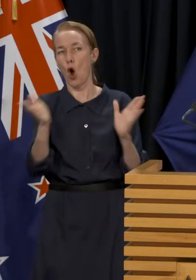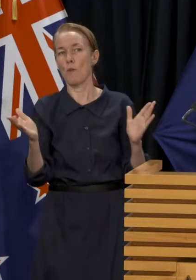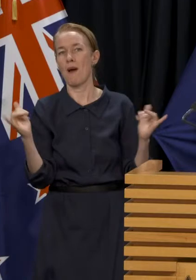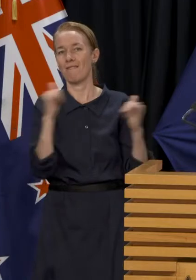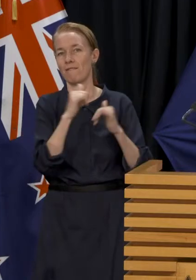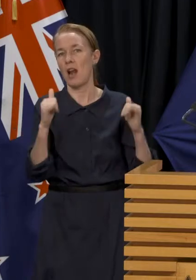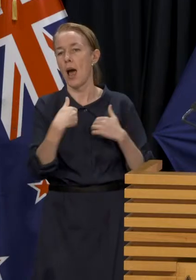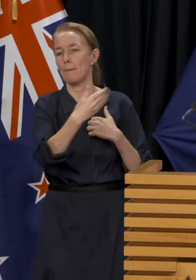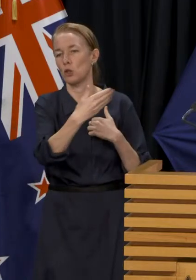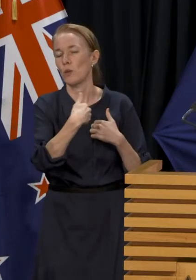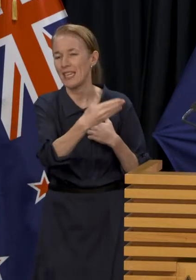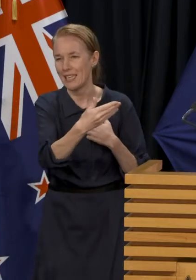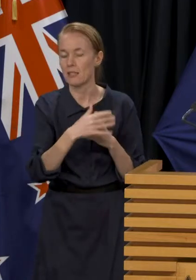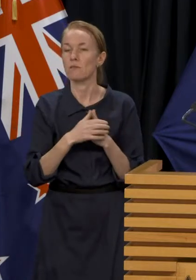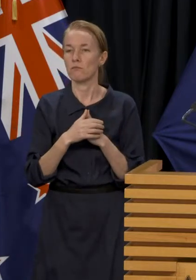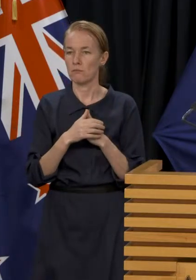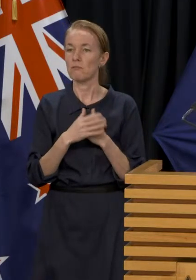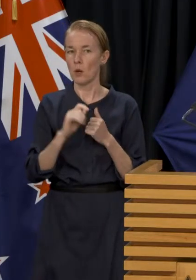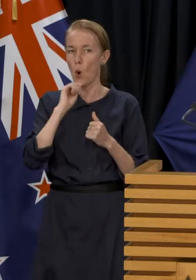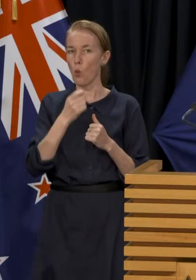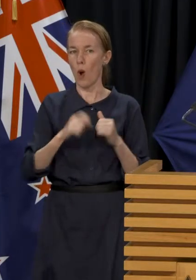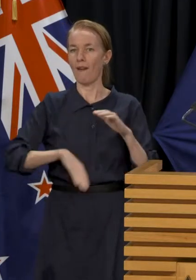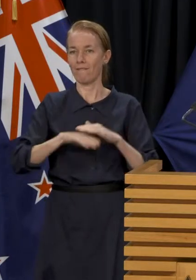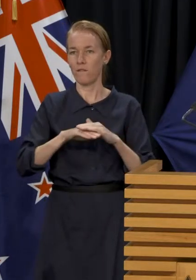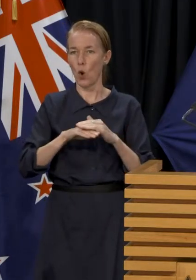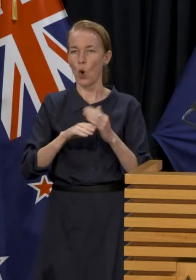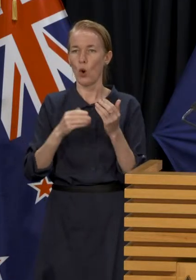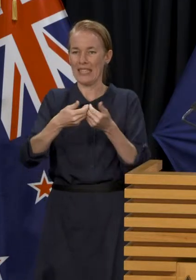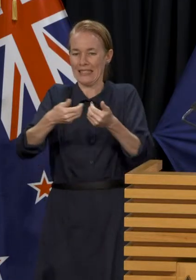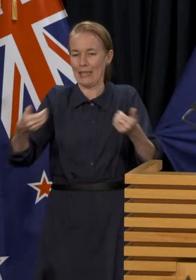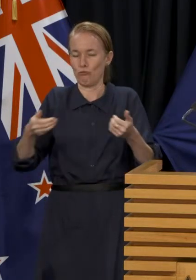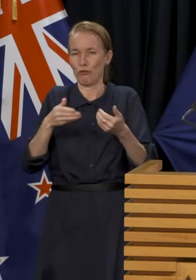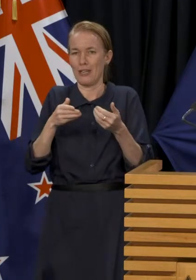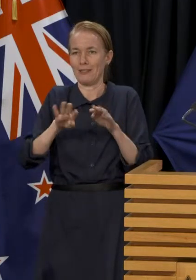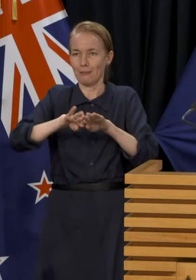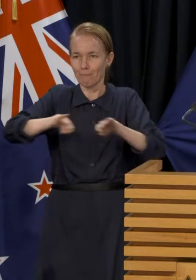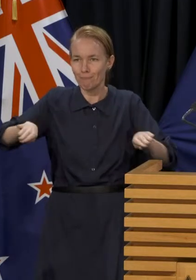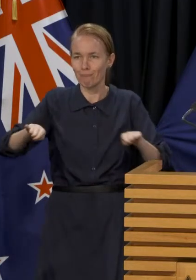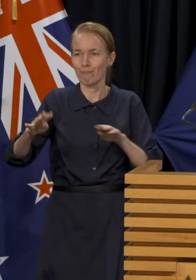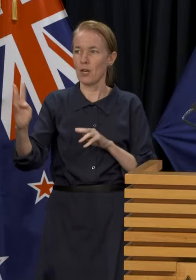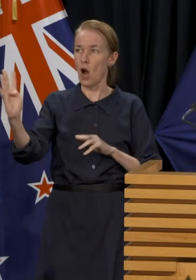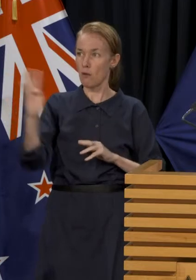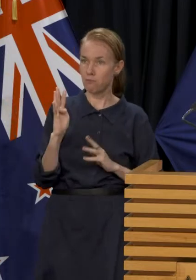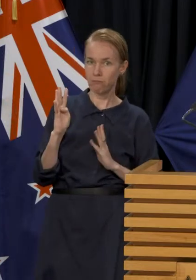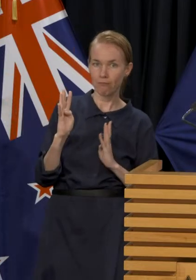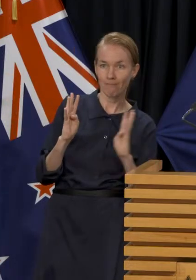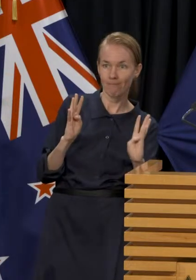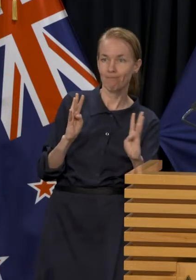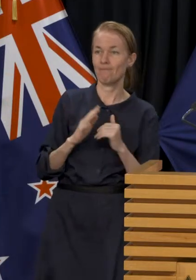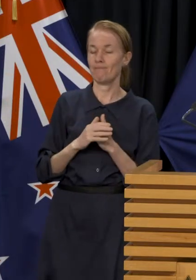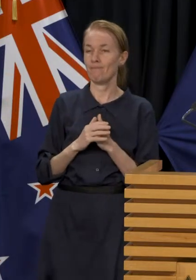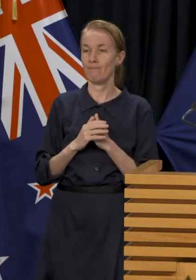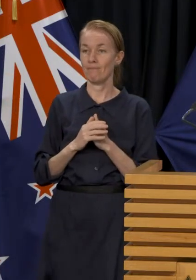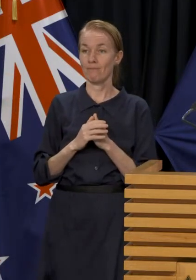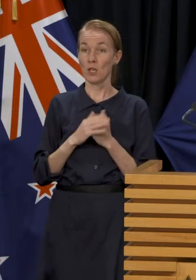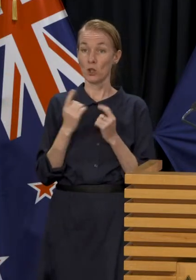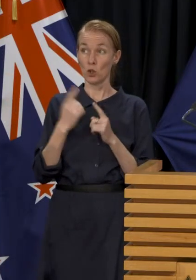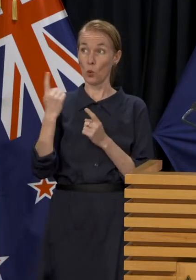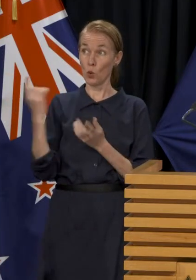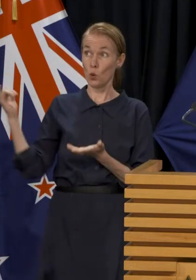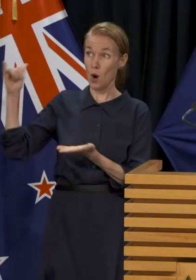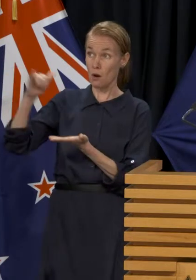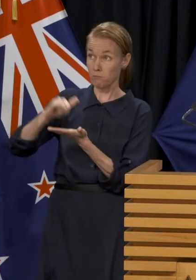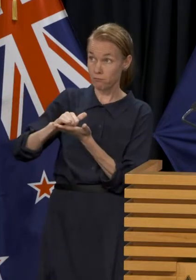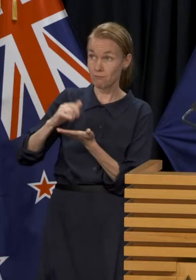that, that they would have to be kept completely separate. But actually, in terms of separating departures and arrivals, bear in mind that some of the